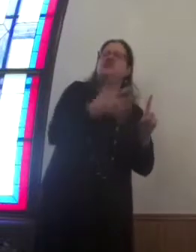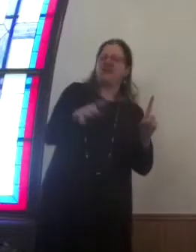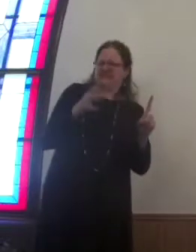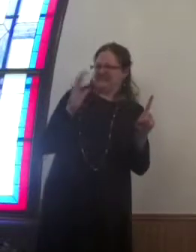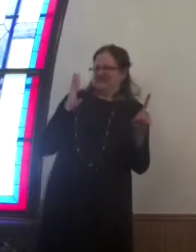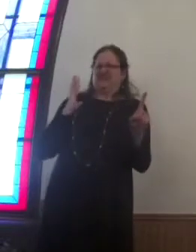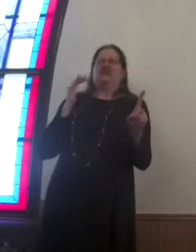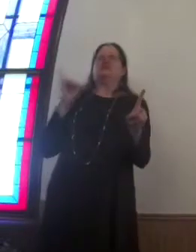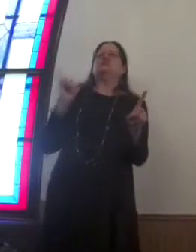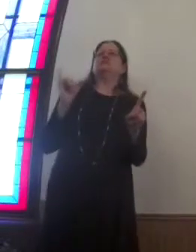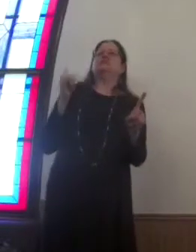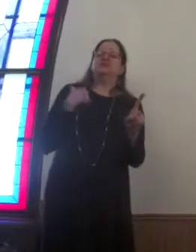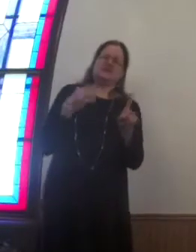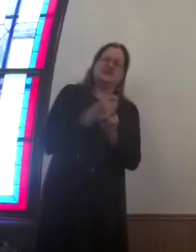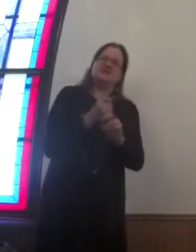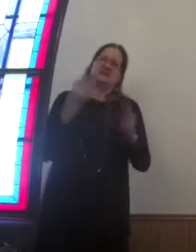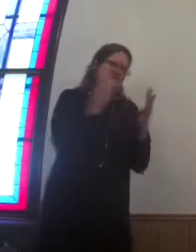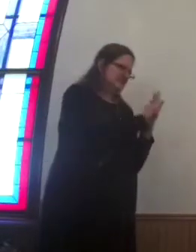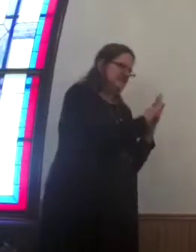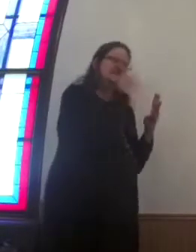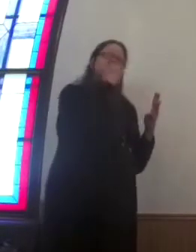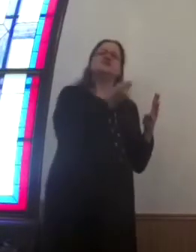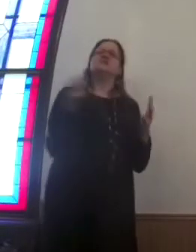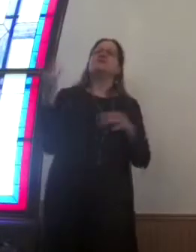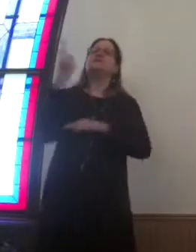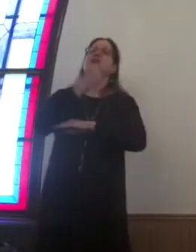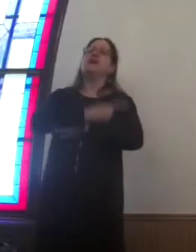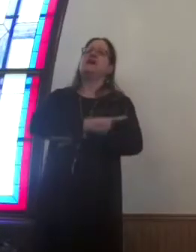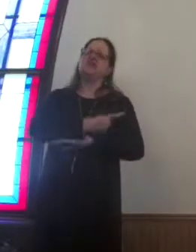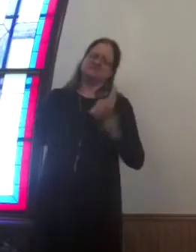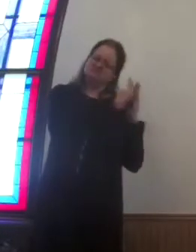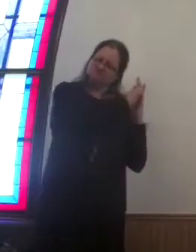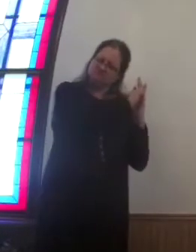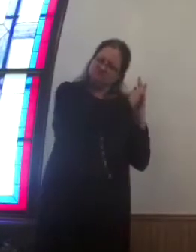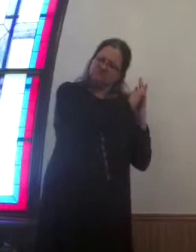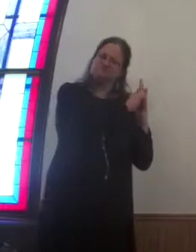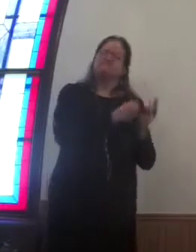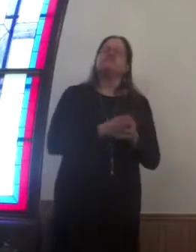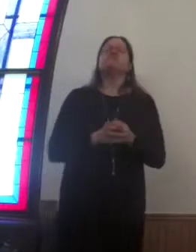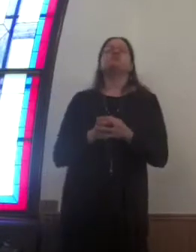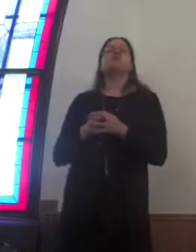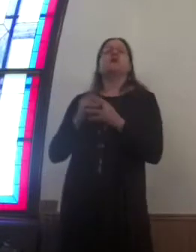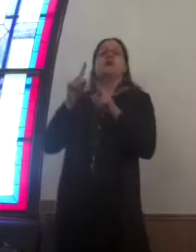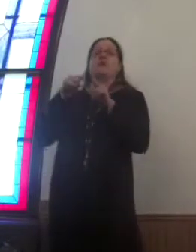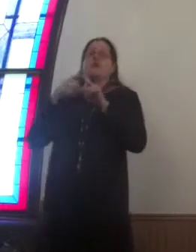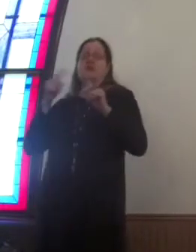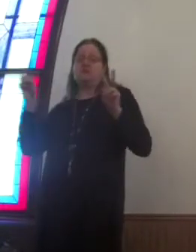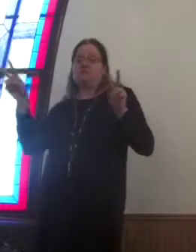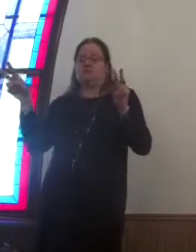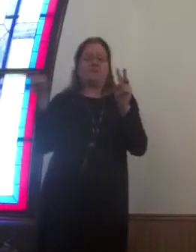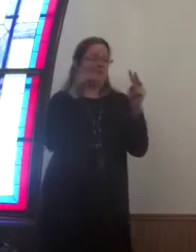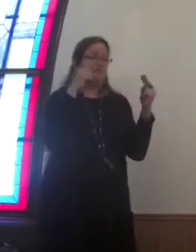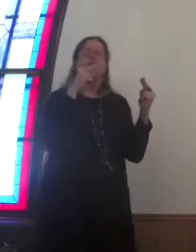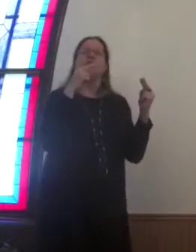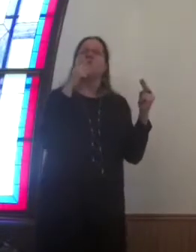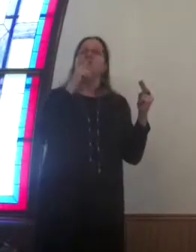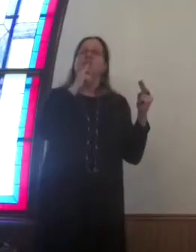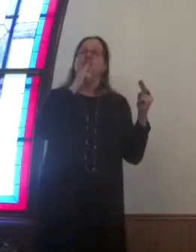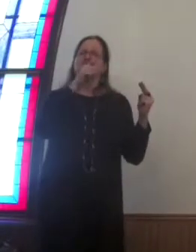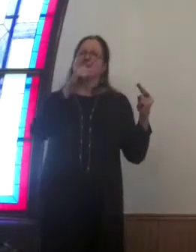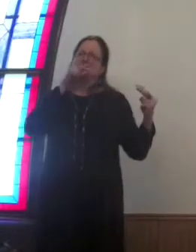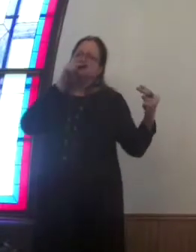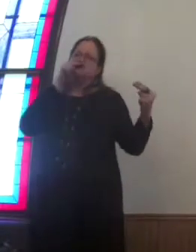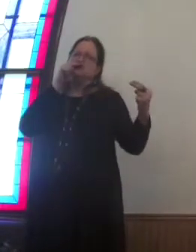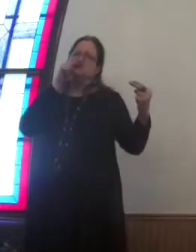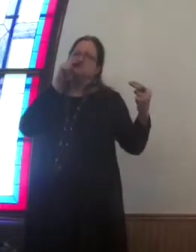before and kept them in jail for several days. After meeting their eyes with a gaze of a steely